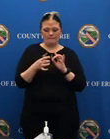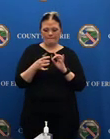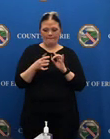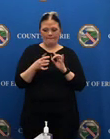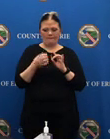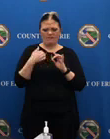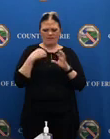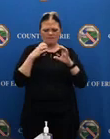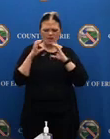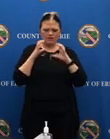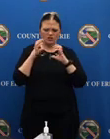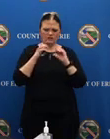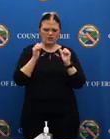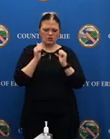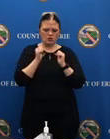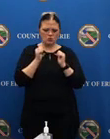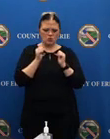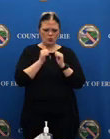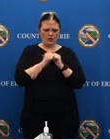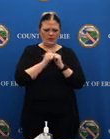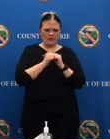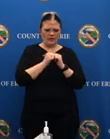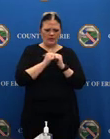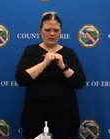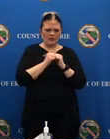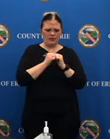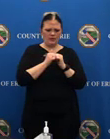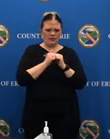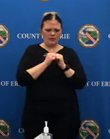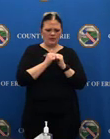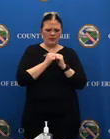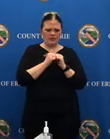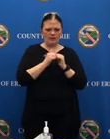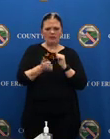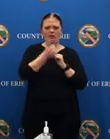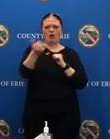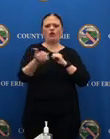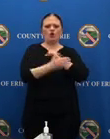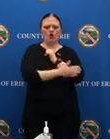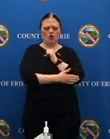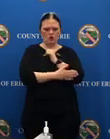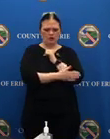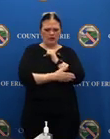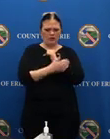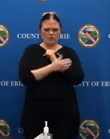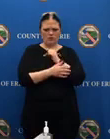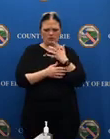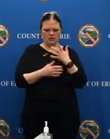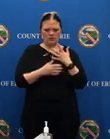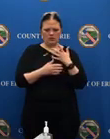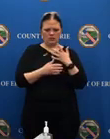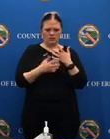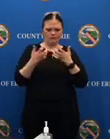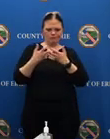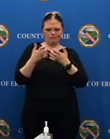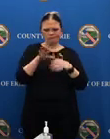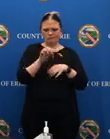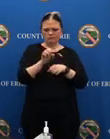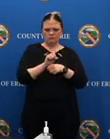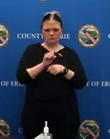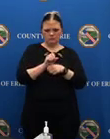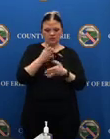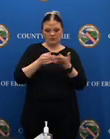had conversations with colleagues, counterparts in other counties. I'm curious to know if some